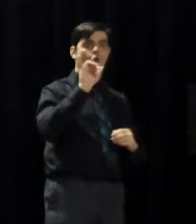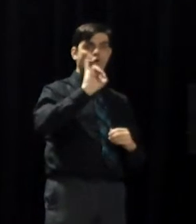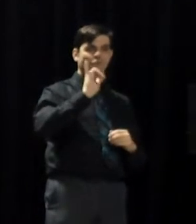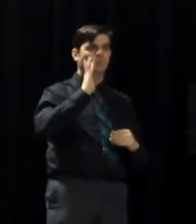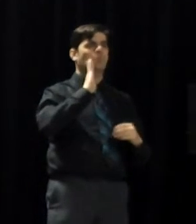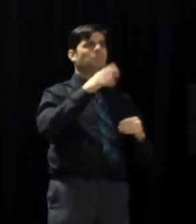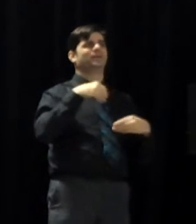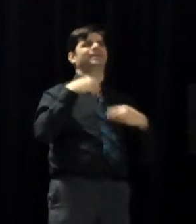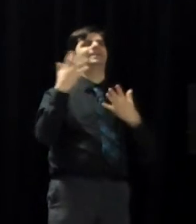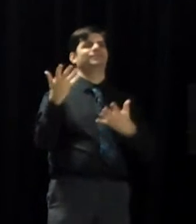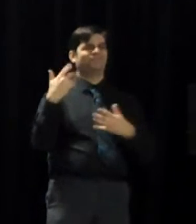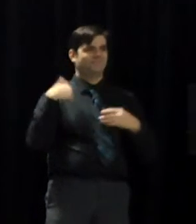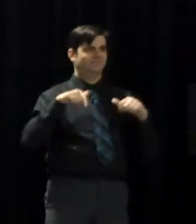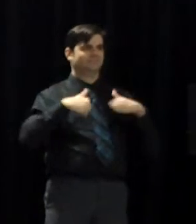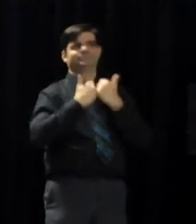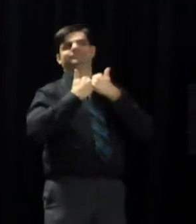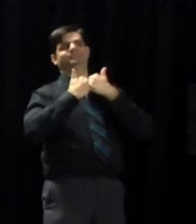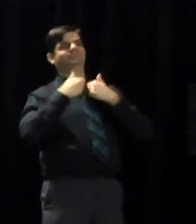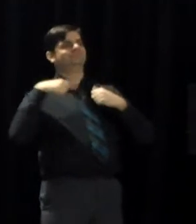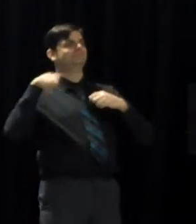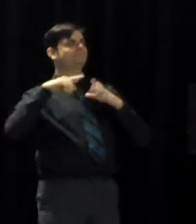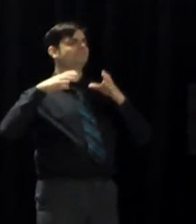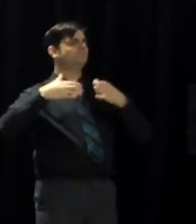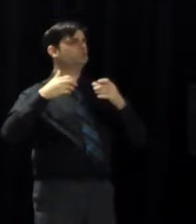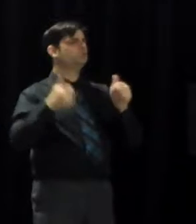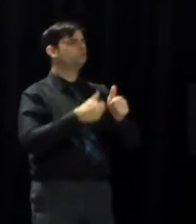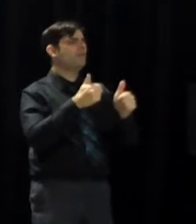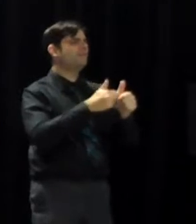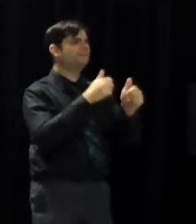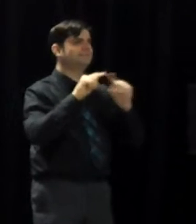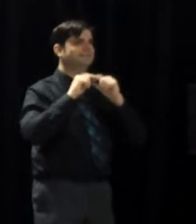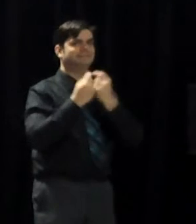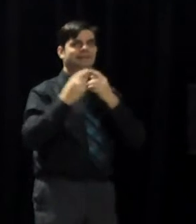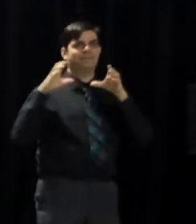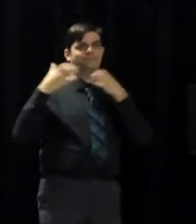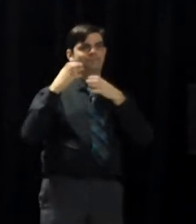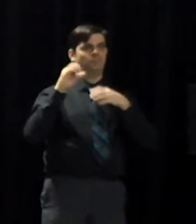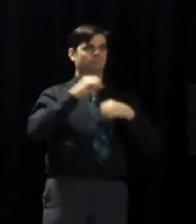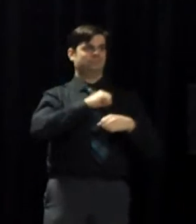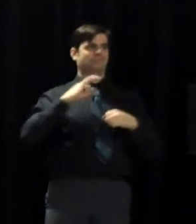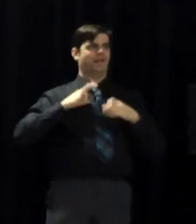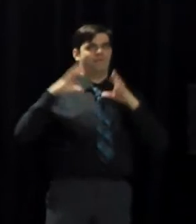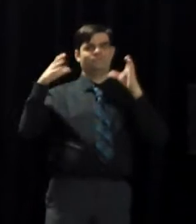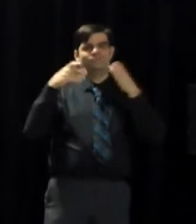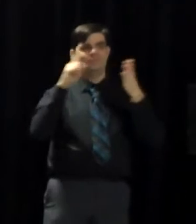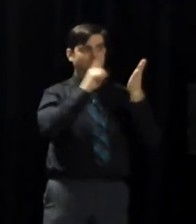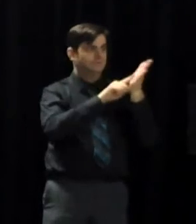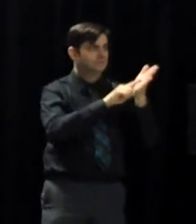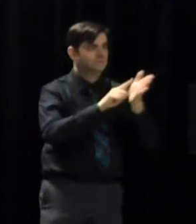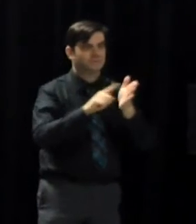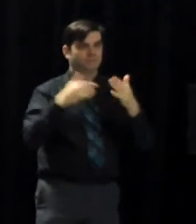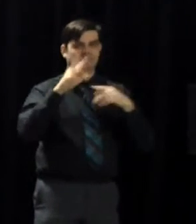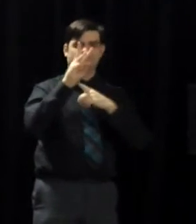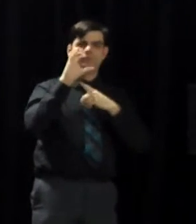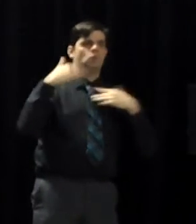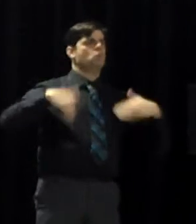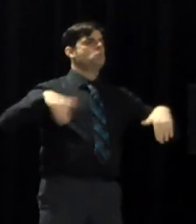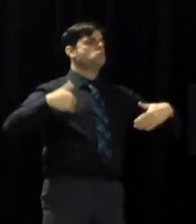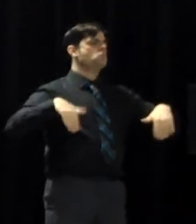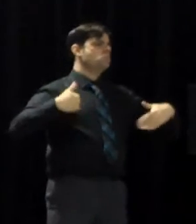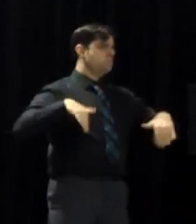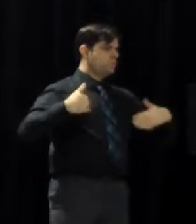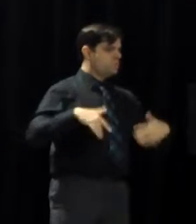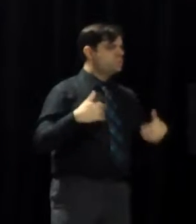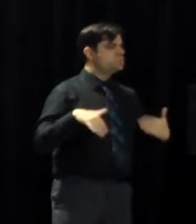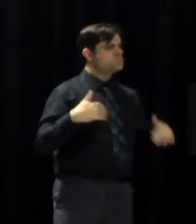right now we can, even with these elevated cases, we can treat our sick, we're having a hard time doing it. It's a lot of work. People are